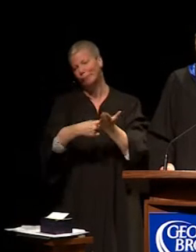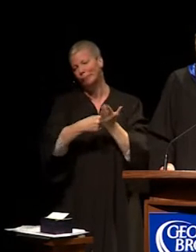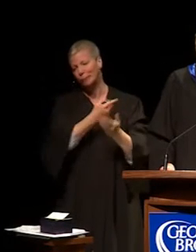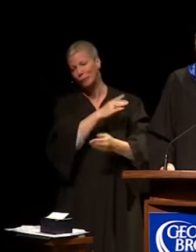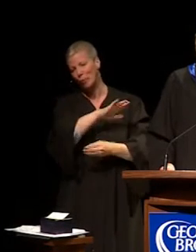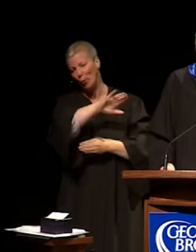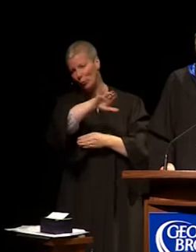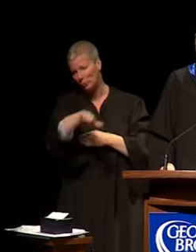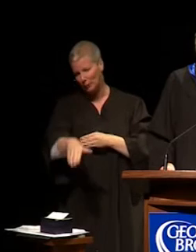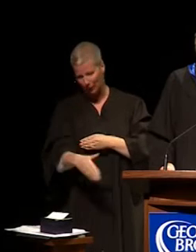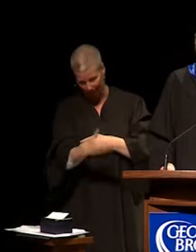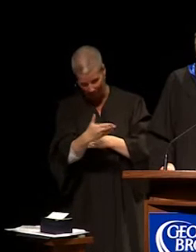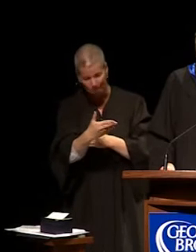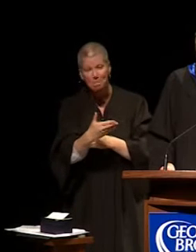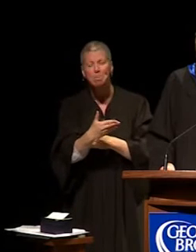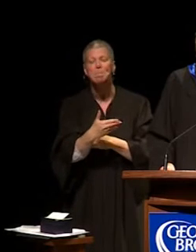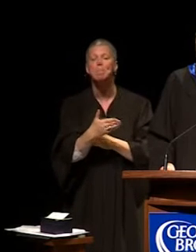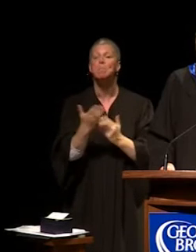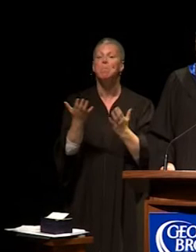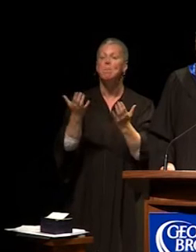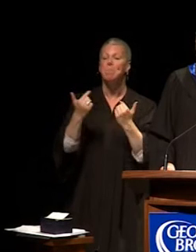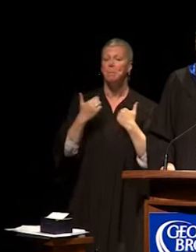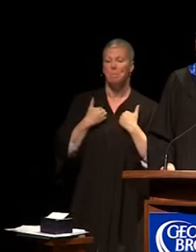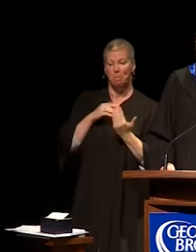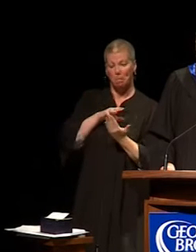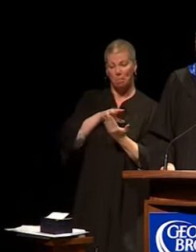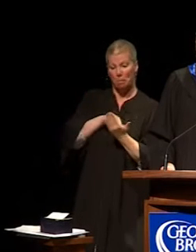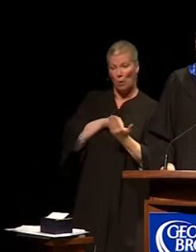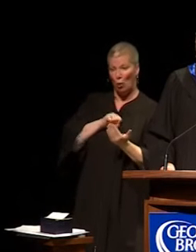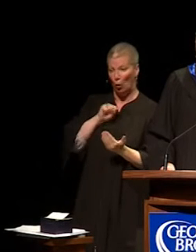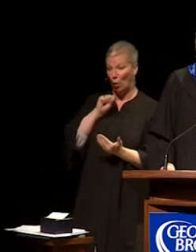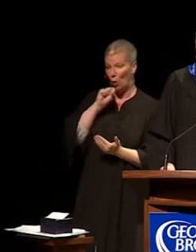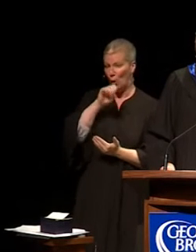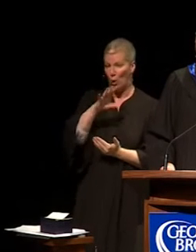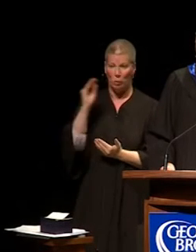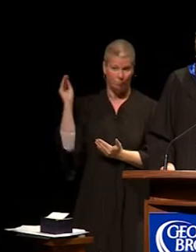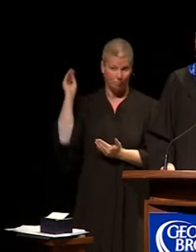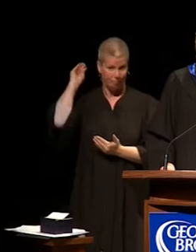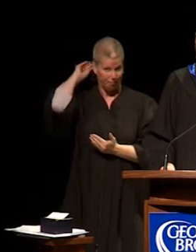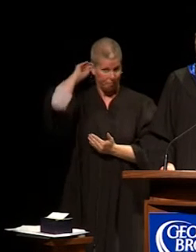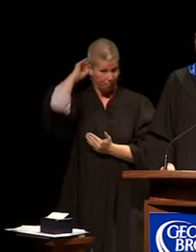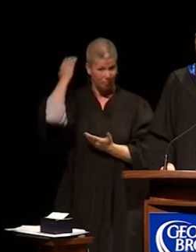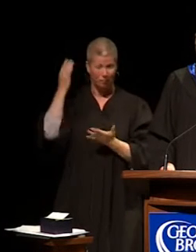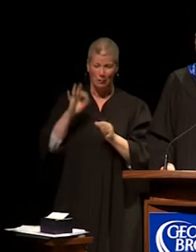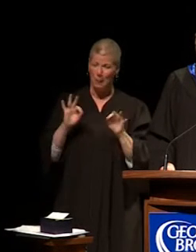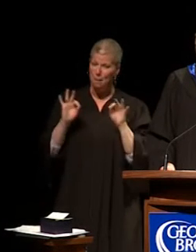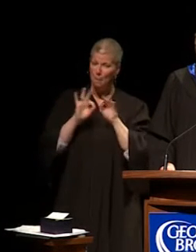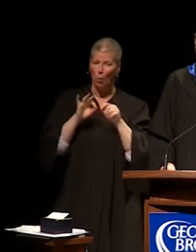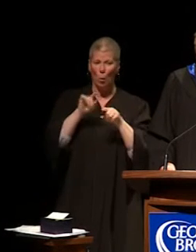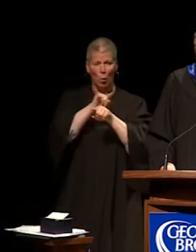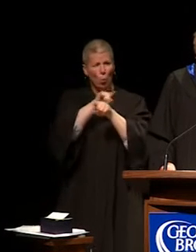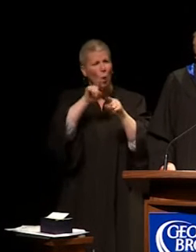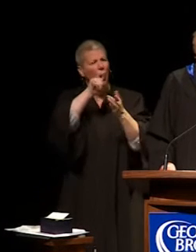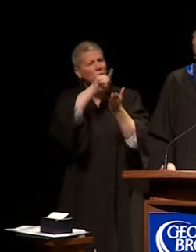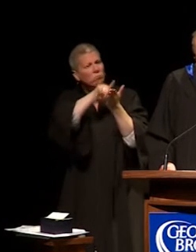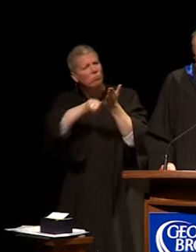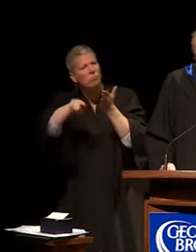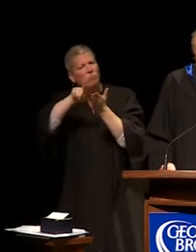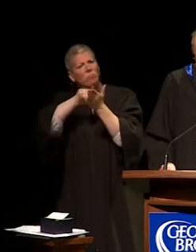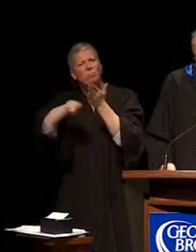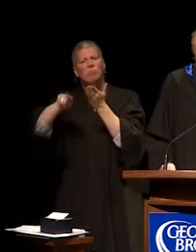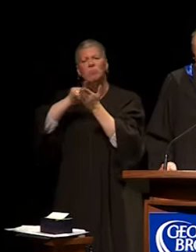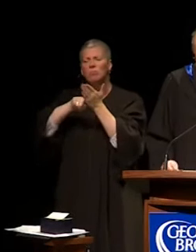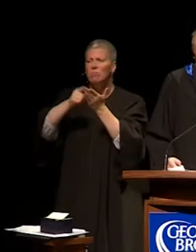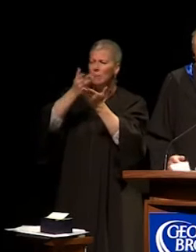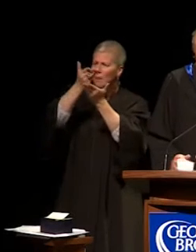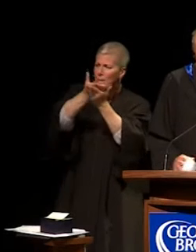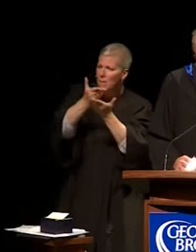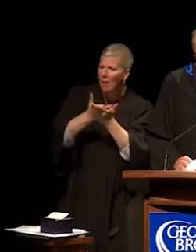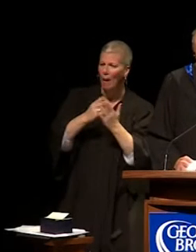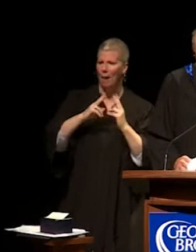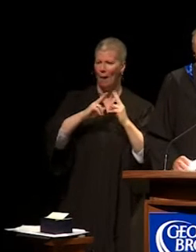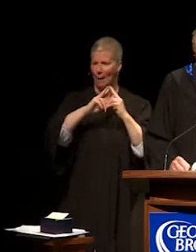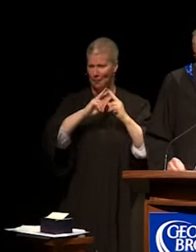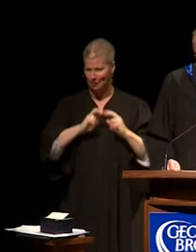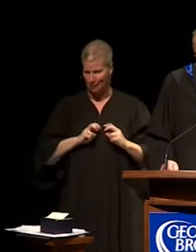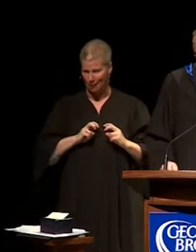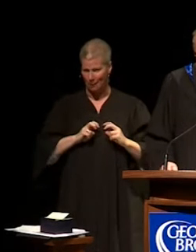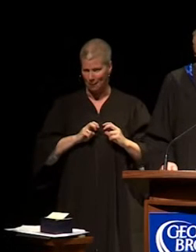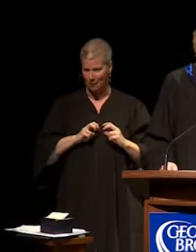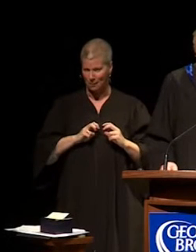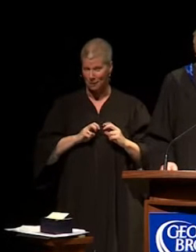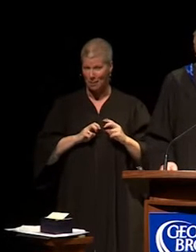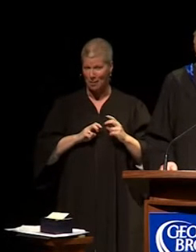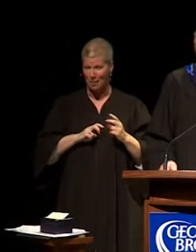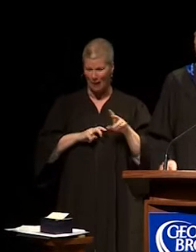Lesson. Doing your homework pays off. Analyzing the facts will give you better information on which to build